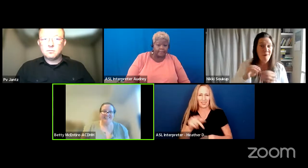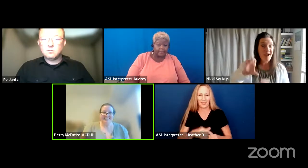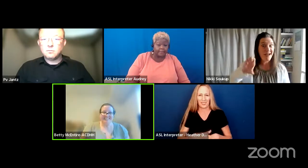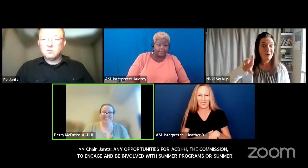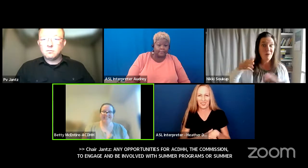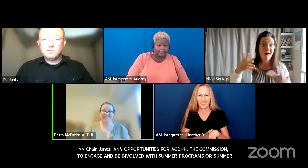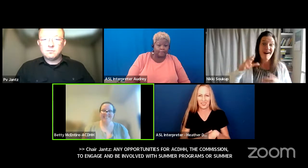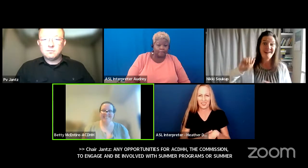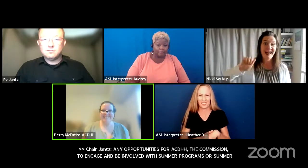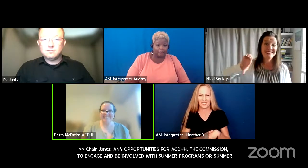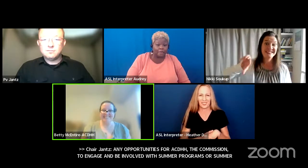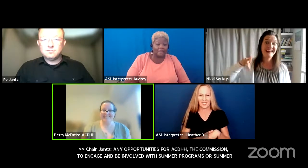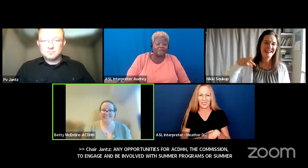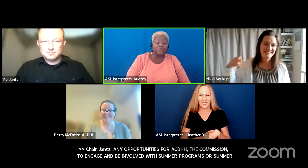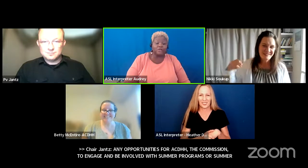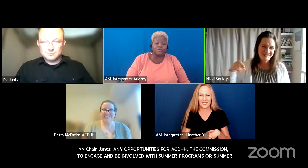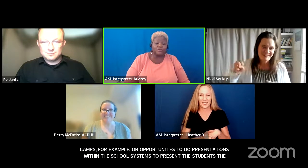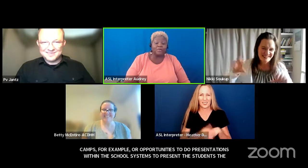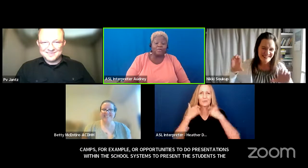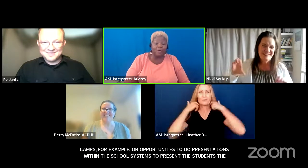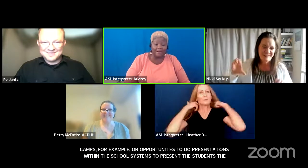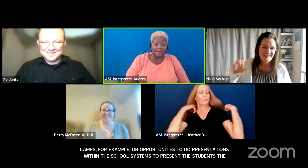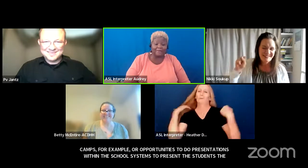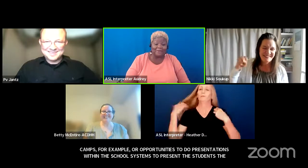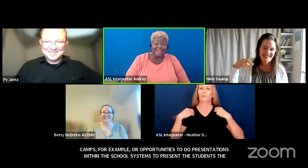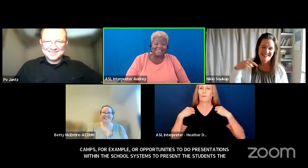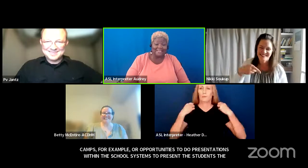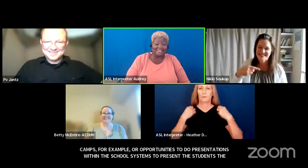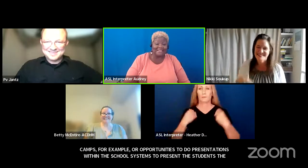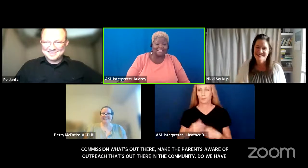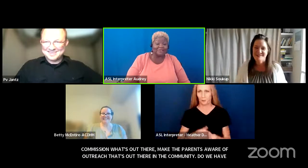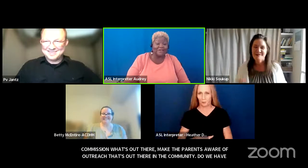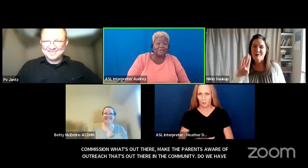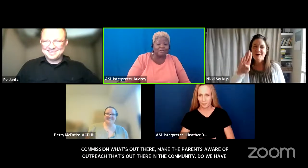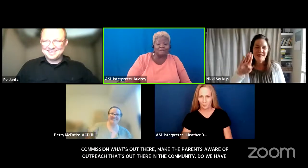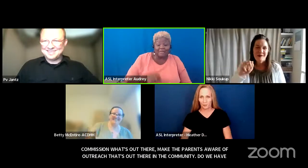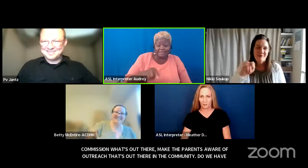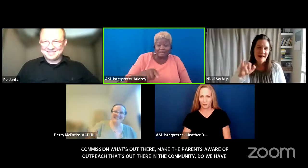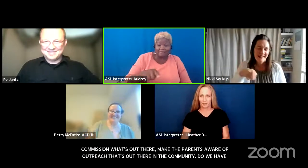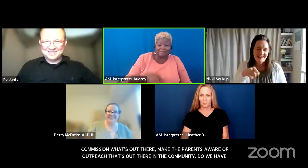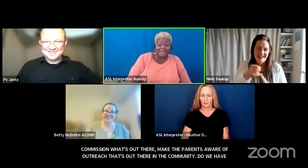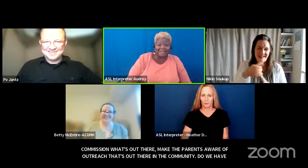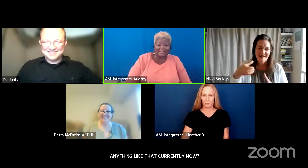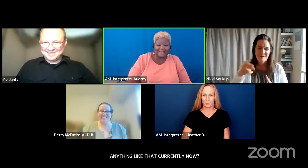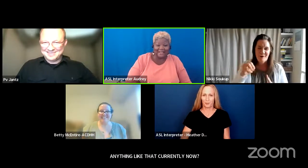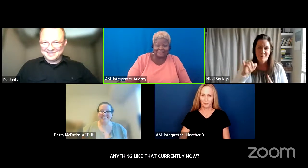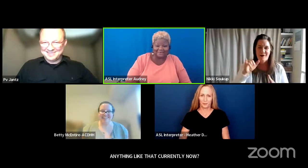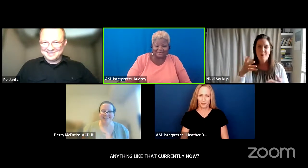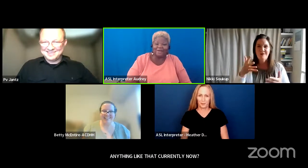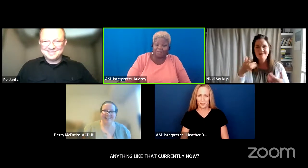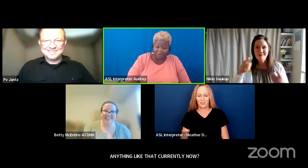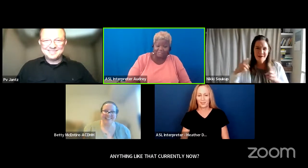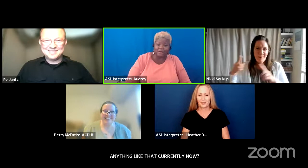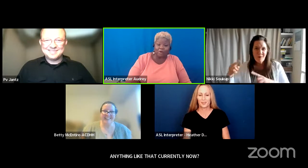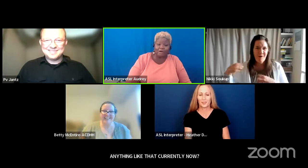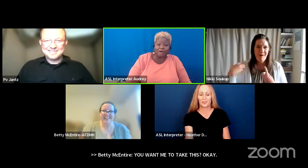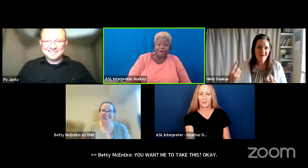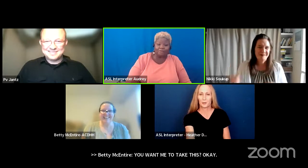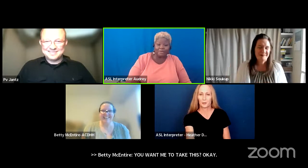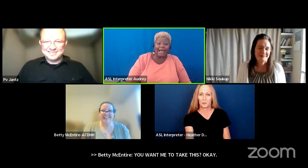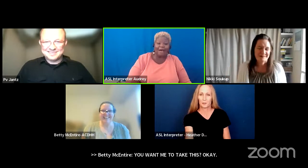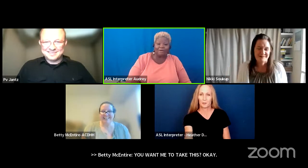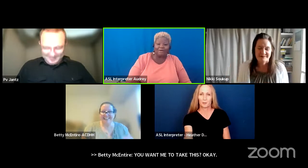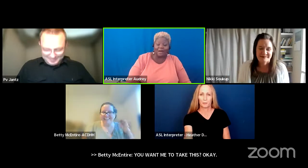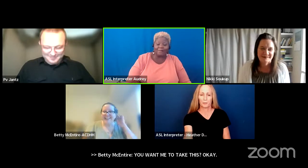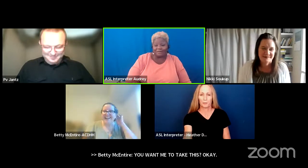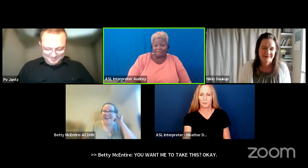Okay. Well, I look forward to doing more with ACDHH in the coming future, but yes, I'll let Betty answer that, what's been going on